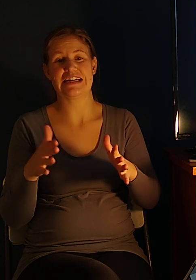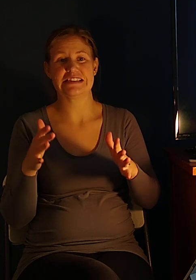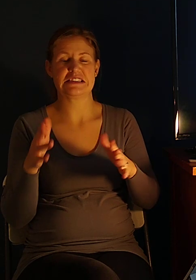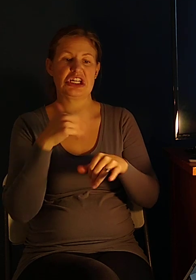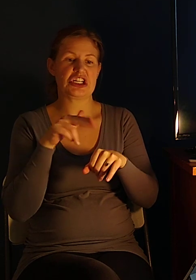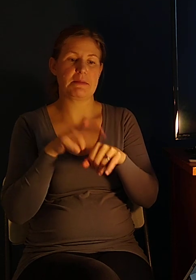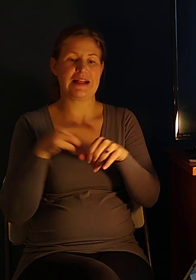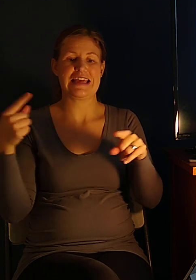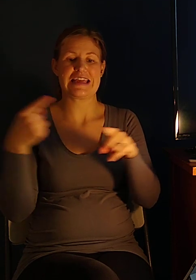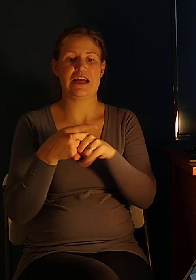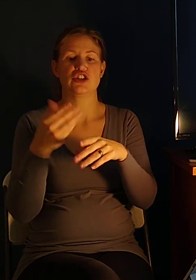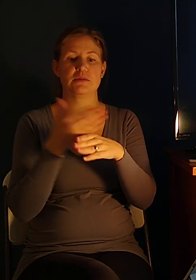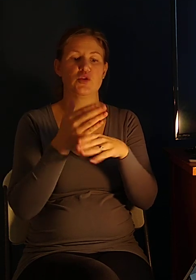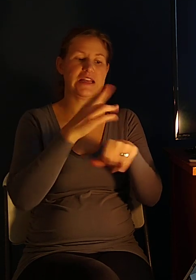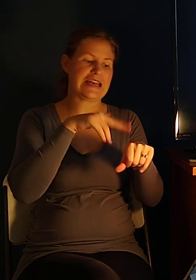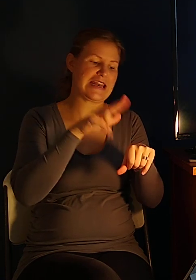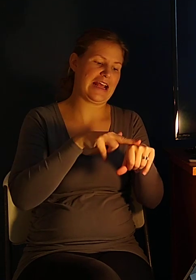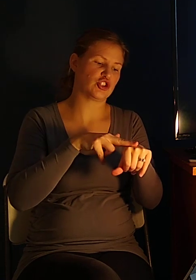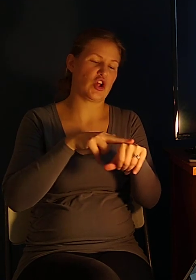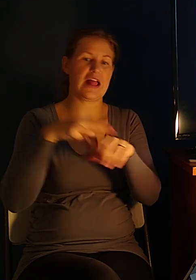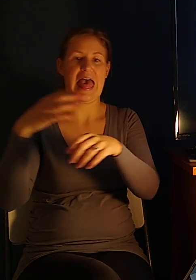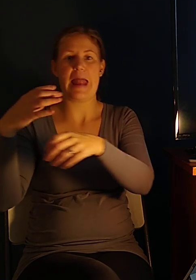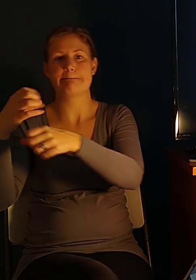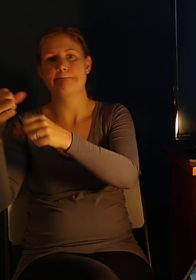contrast between natural and manufactured forms.